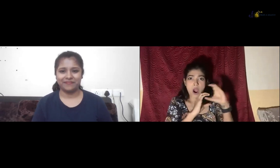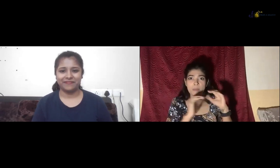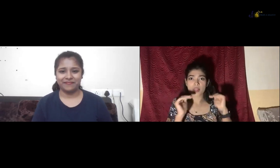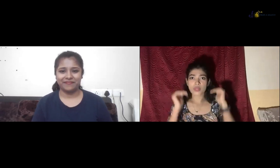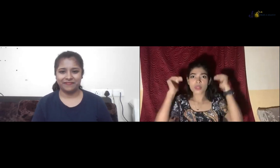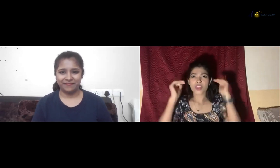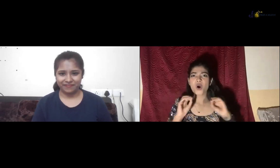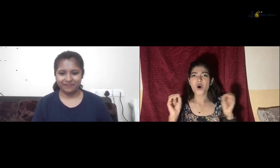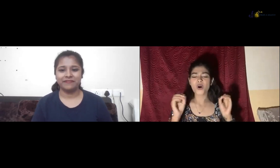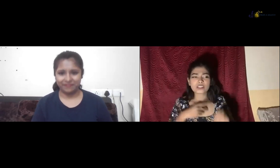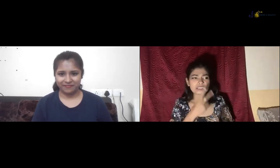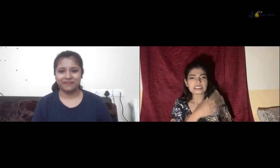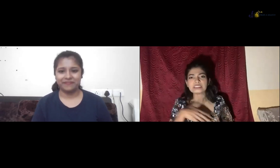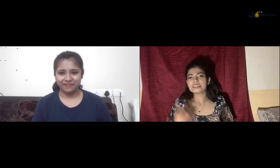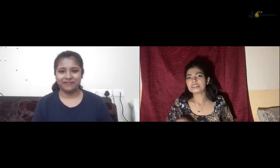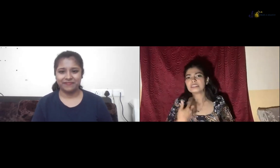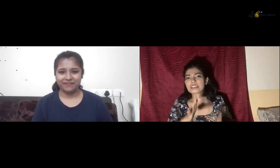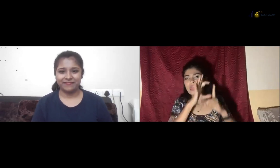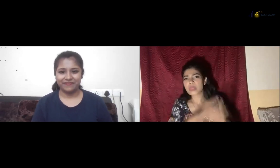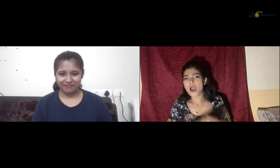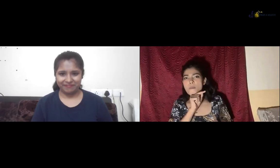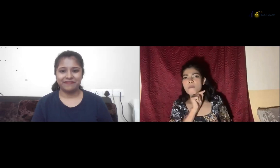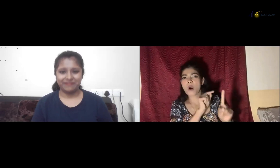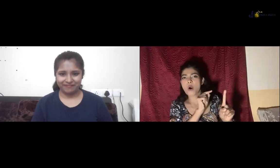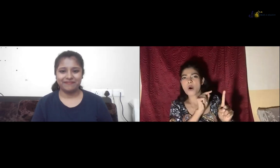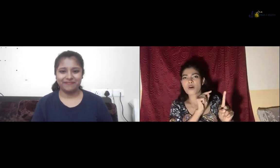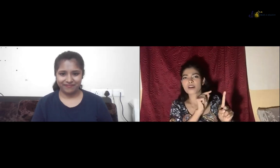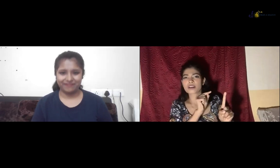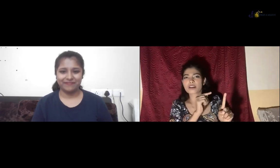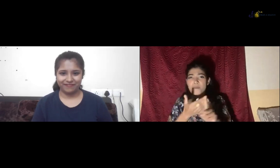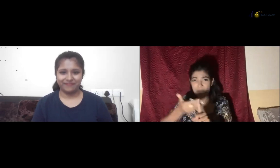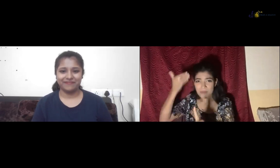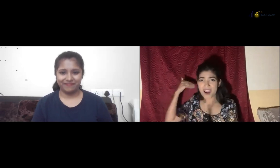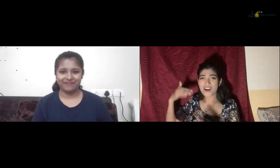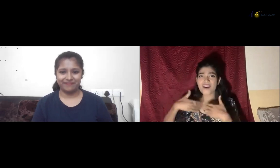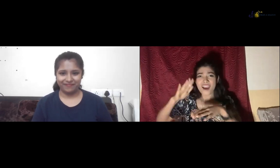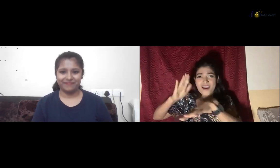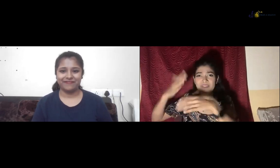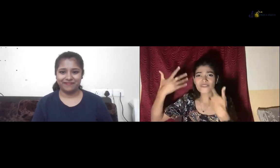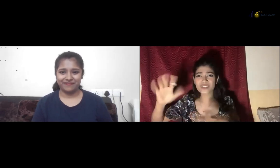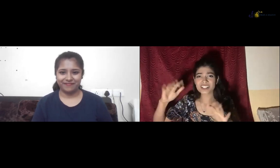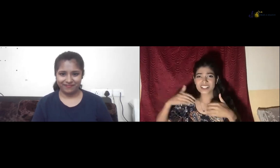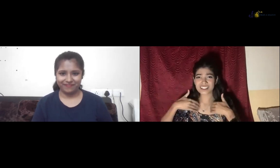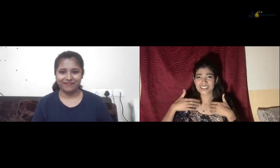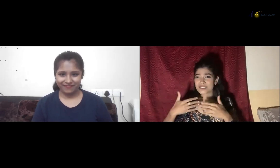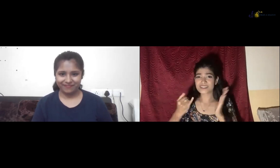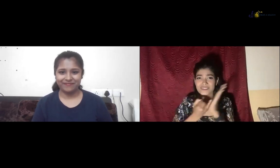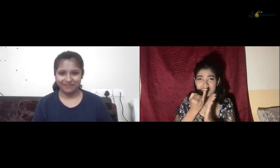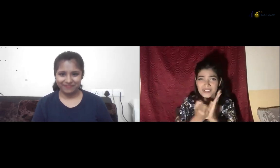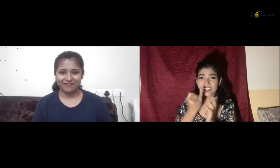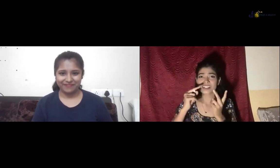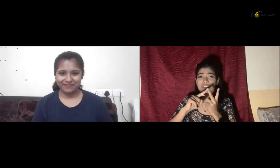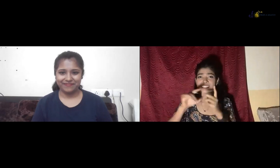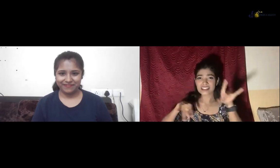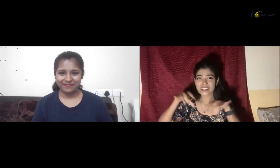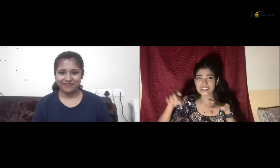In villages, they have to be at one place and they can't communicate. That's a dangerous thing. So I've